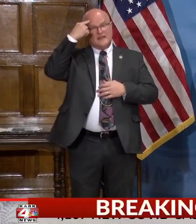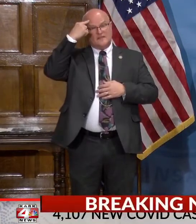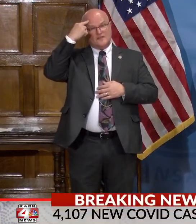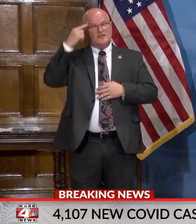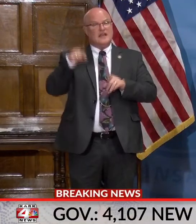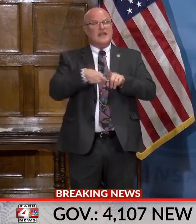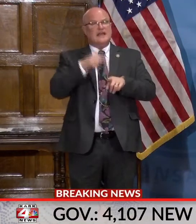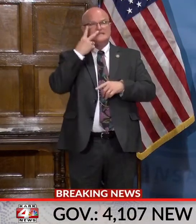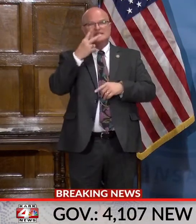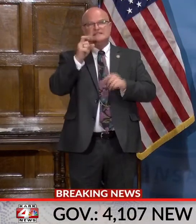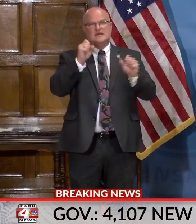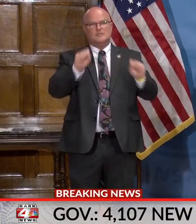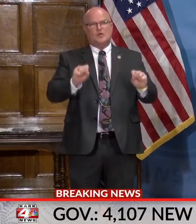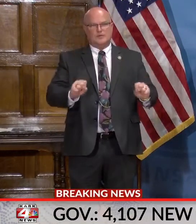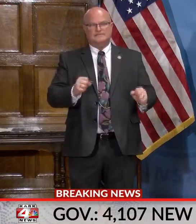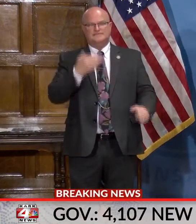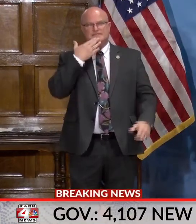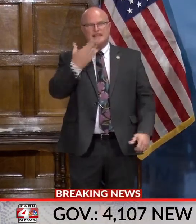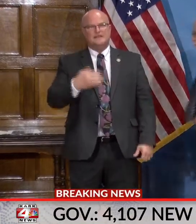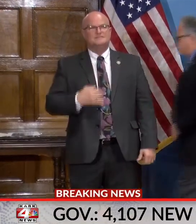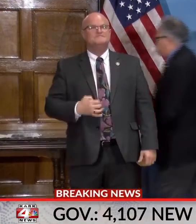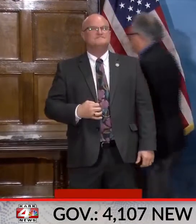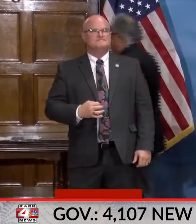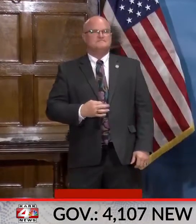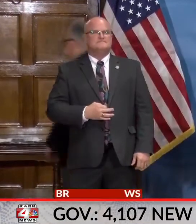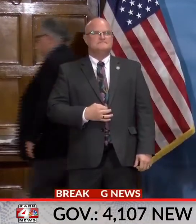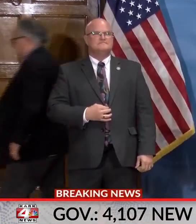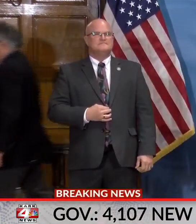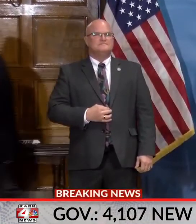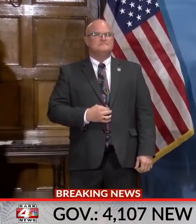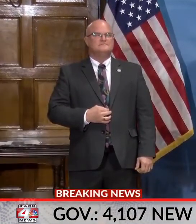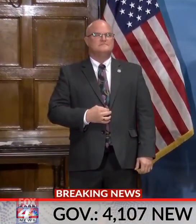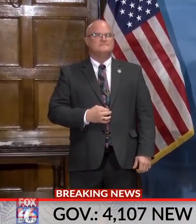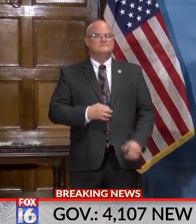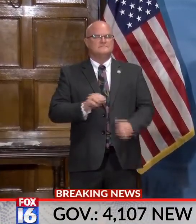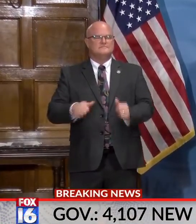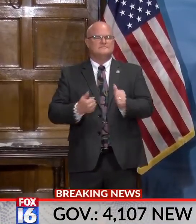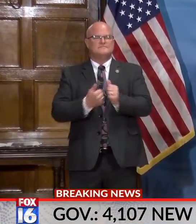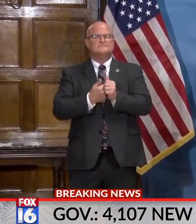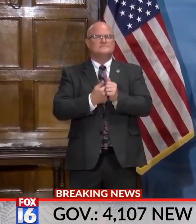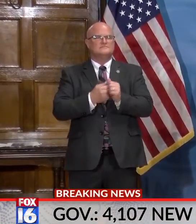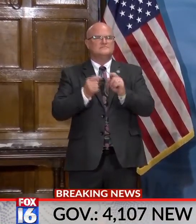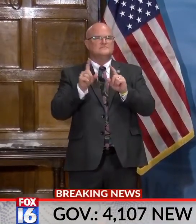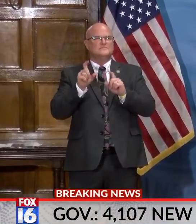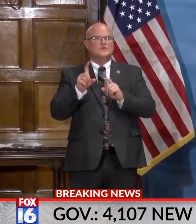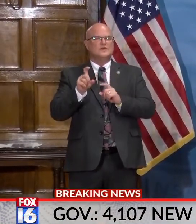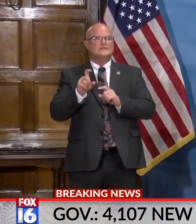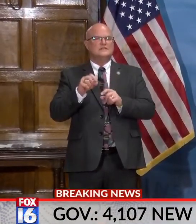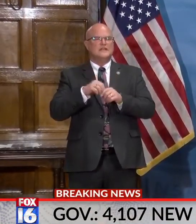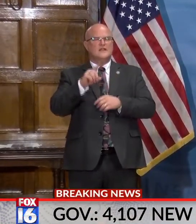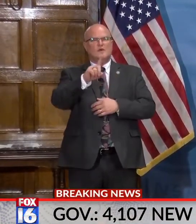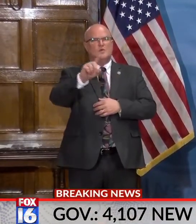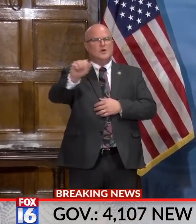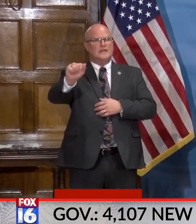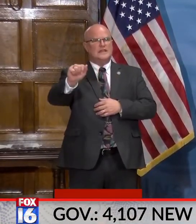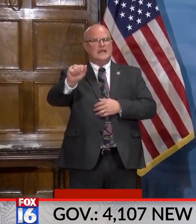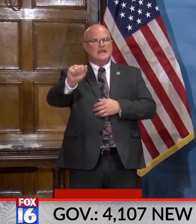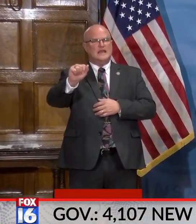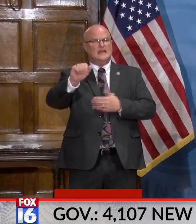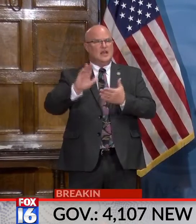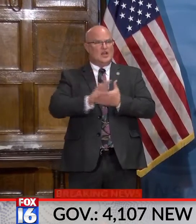see appropriate. Thank you. Just a follow-up question there, Dr. Romero. In the 1A is the college